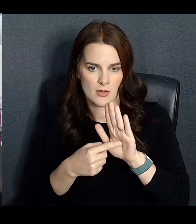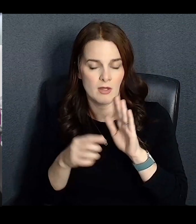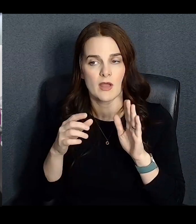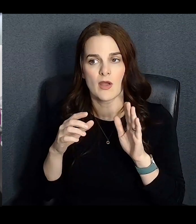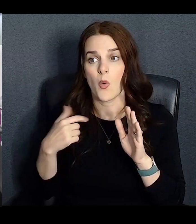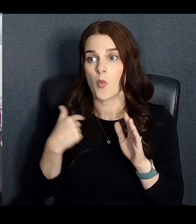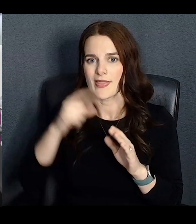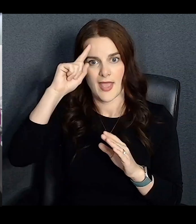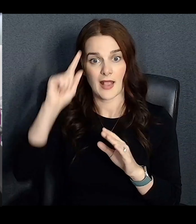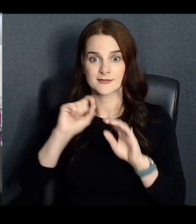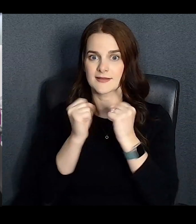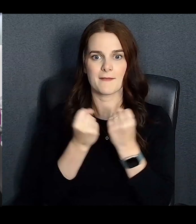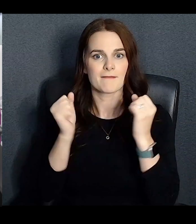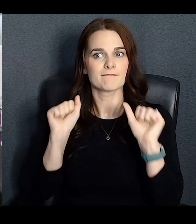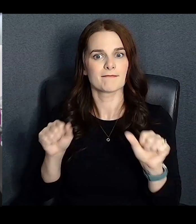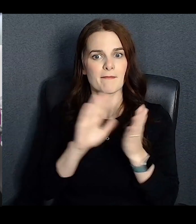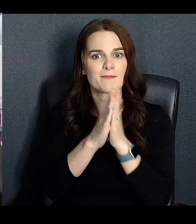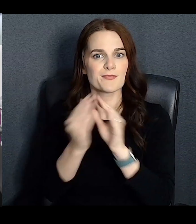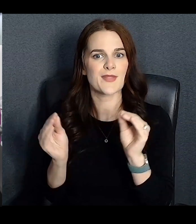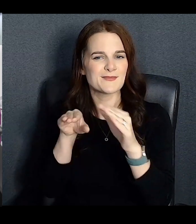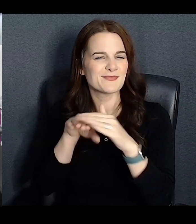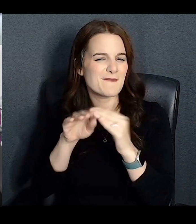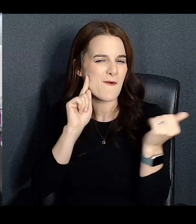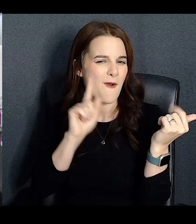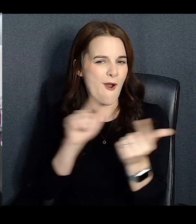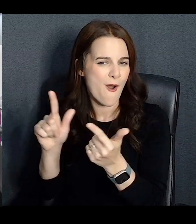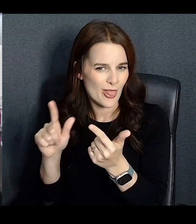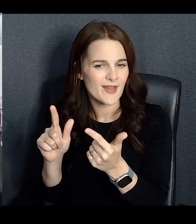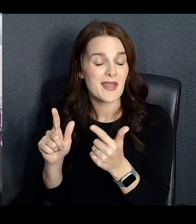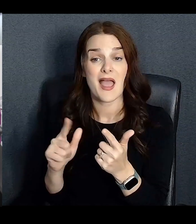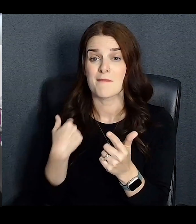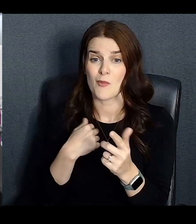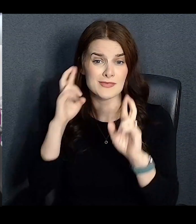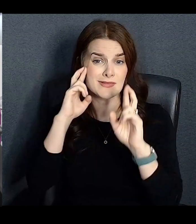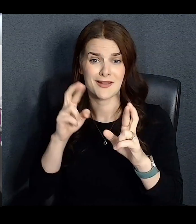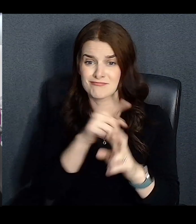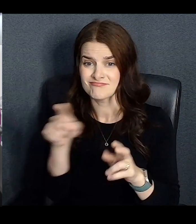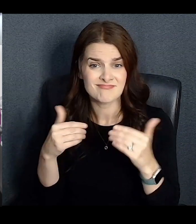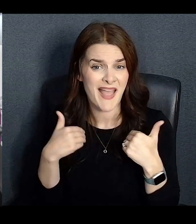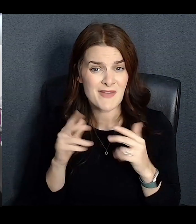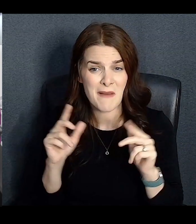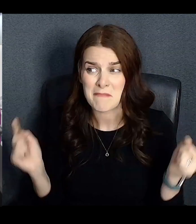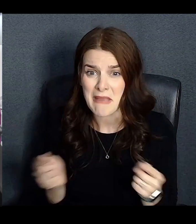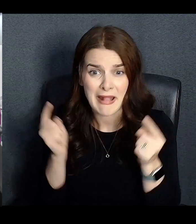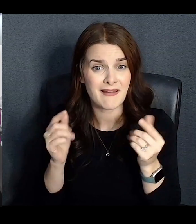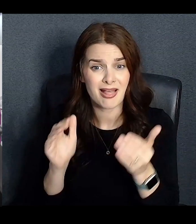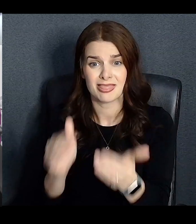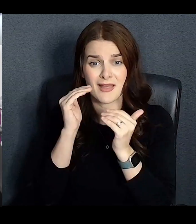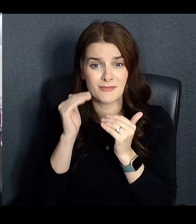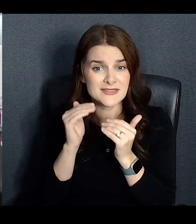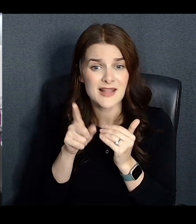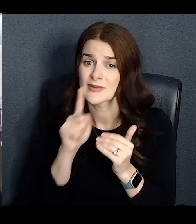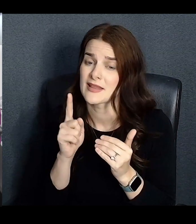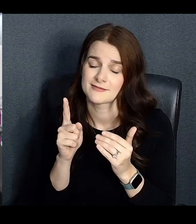we can make our society more accessible for all, but also we respect that people have pain and limitations, and that's just a